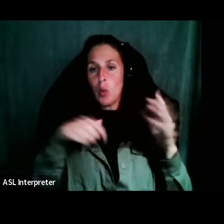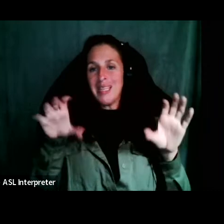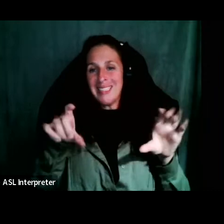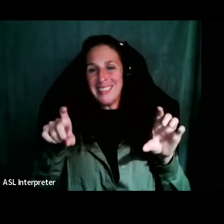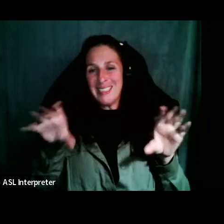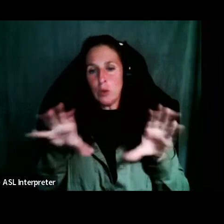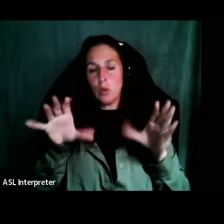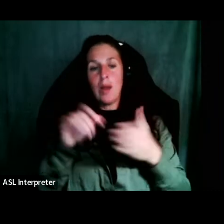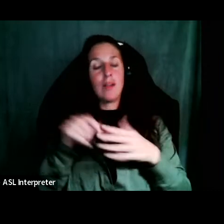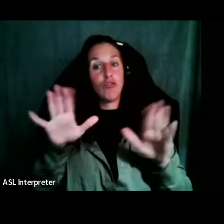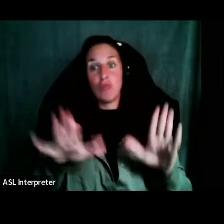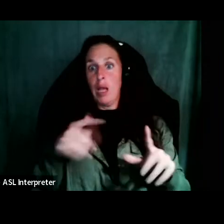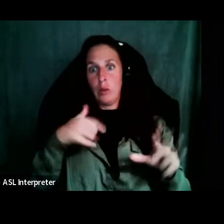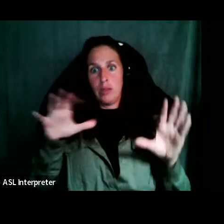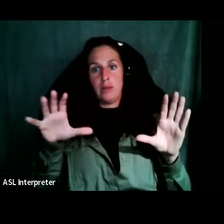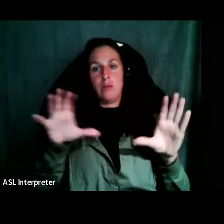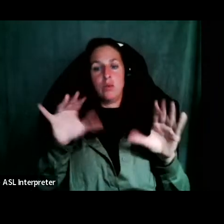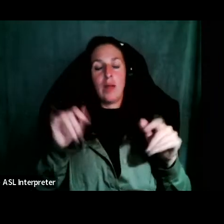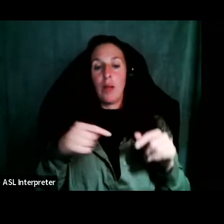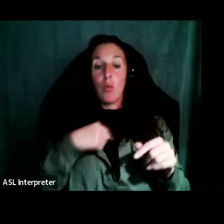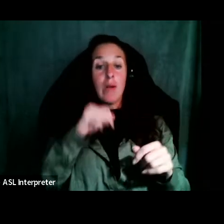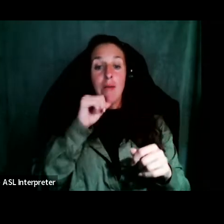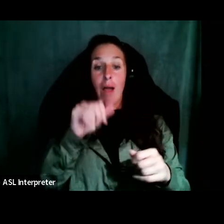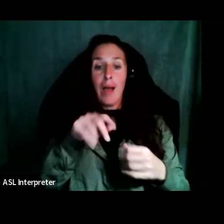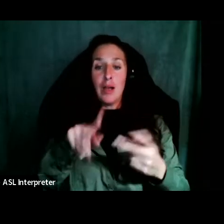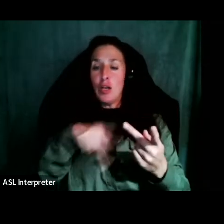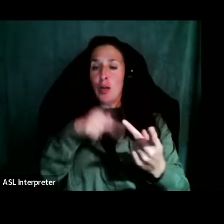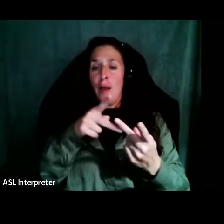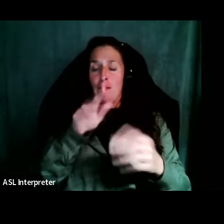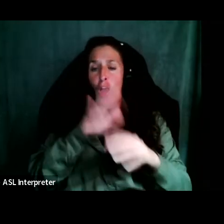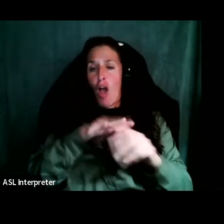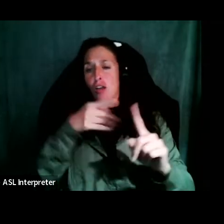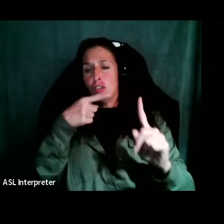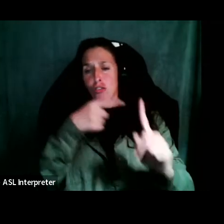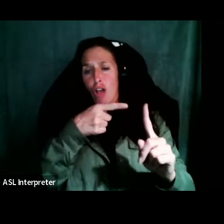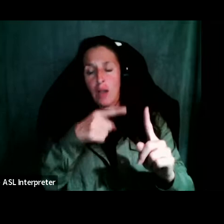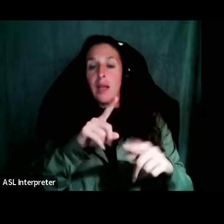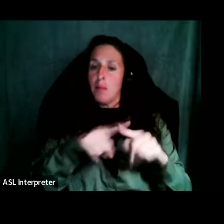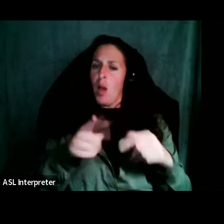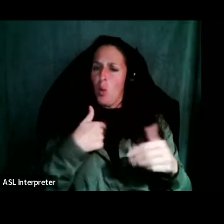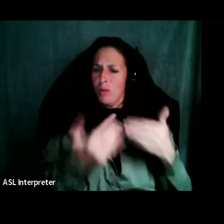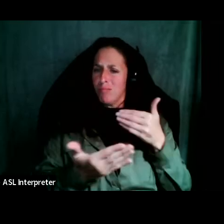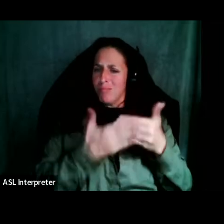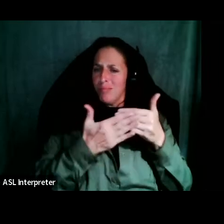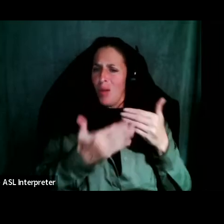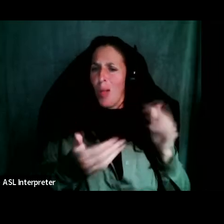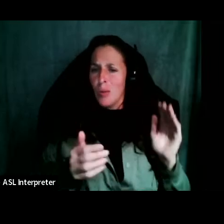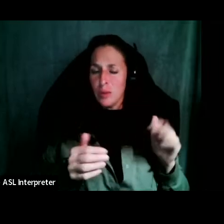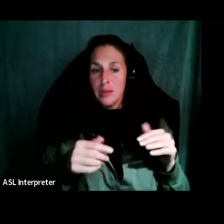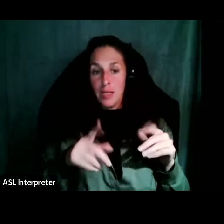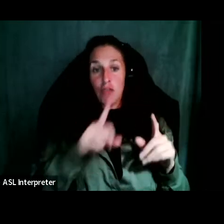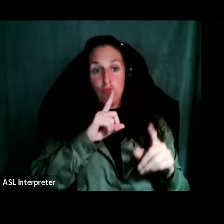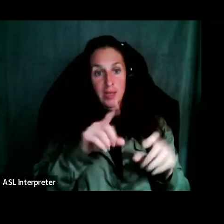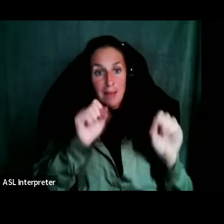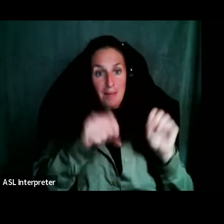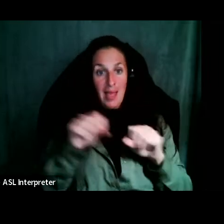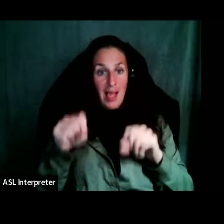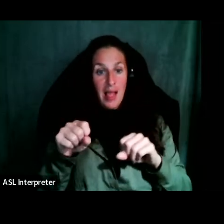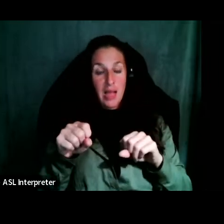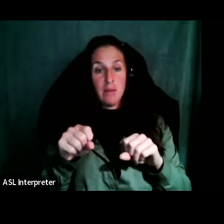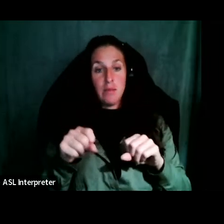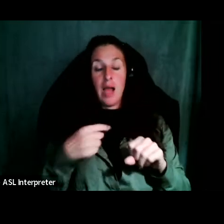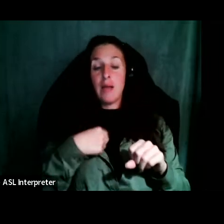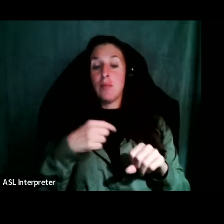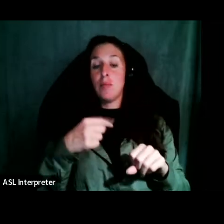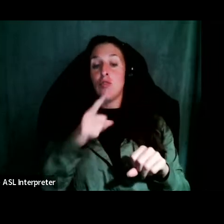did it. And yeah, we're not going to be perfectly on our target, but we're darn close. And really being able to talk to, I really am proud